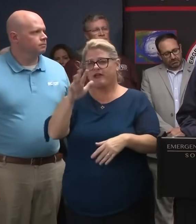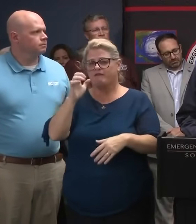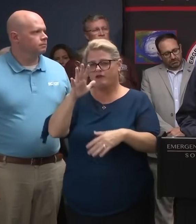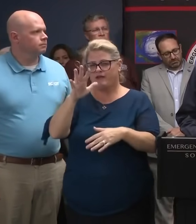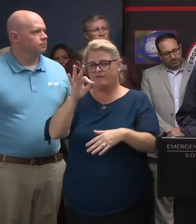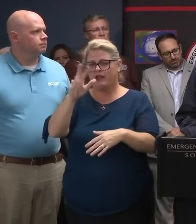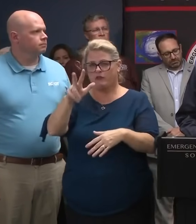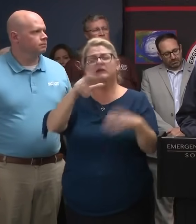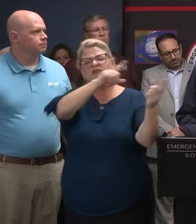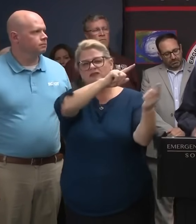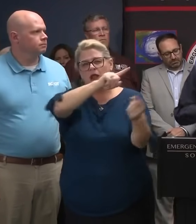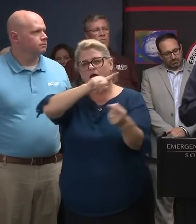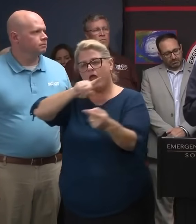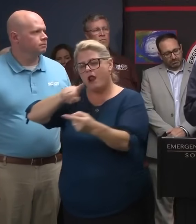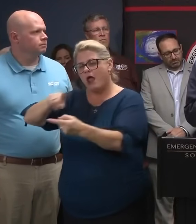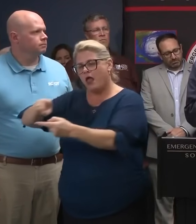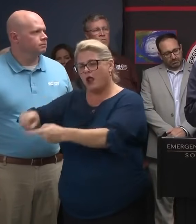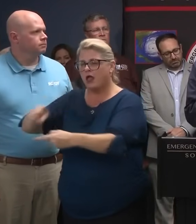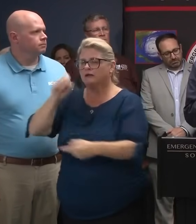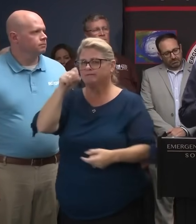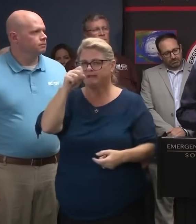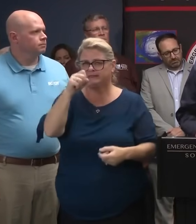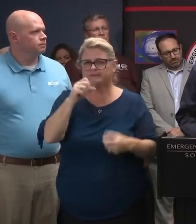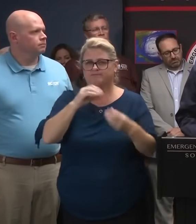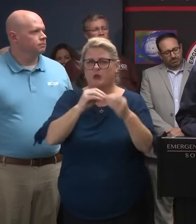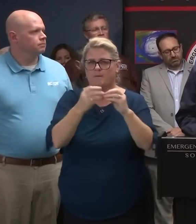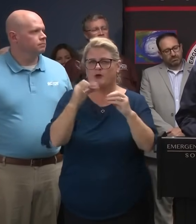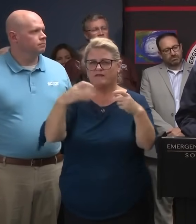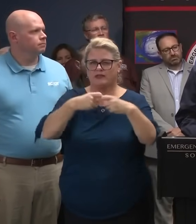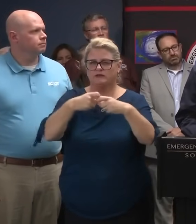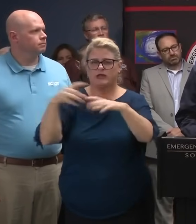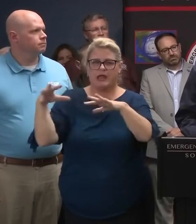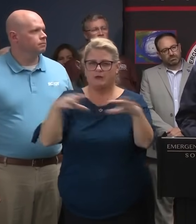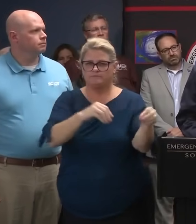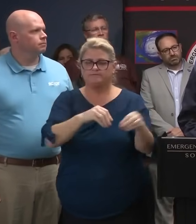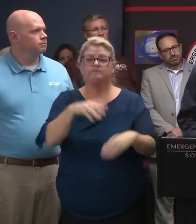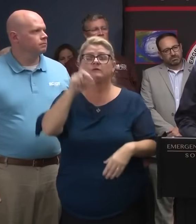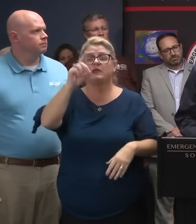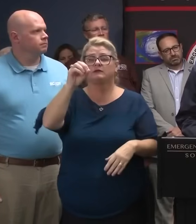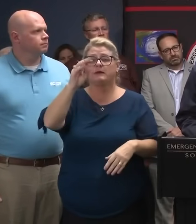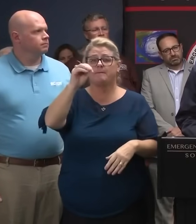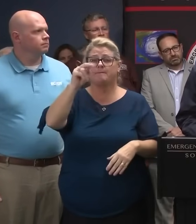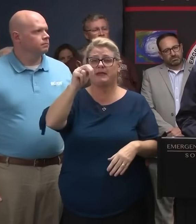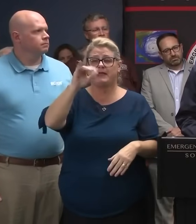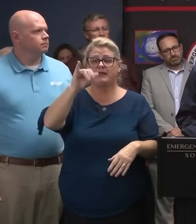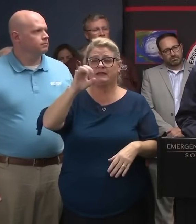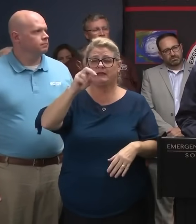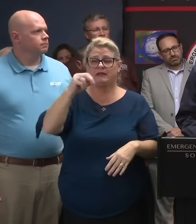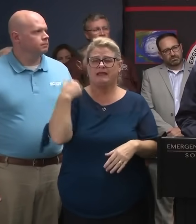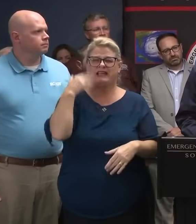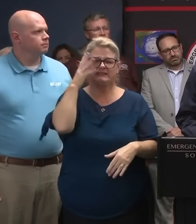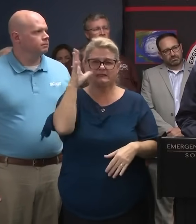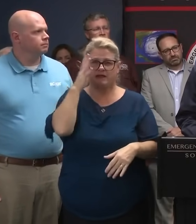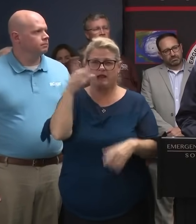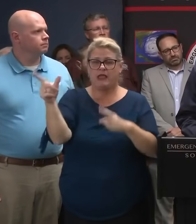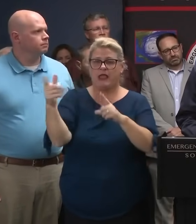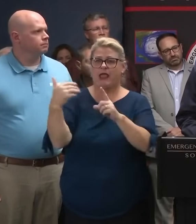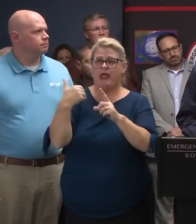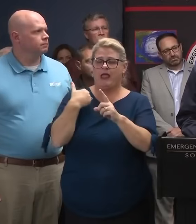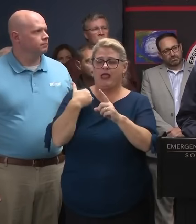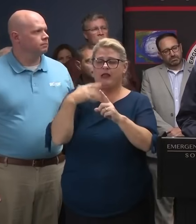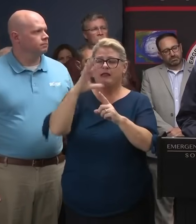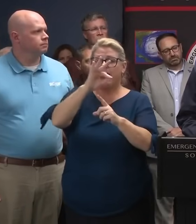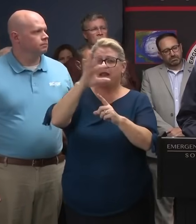745,593. So it's going down steadily. As of Sunday, Dominion, to break those numbers out a little bit, had